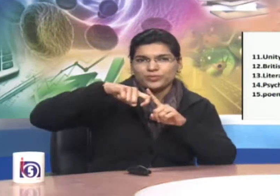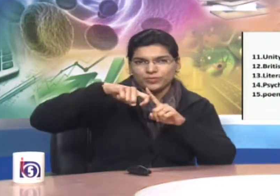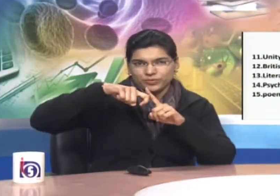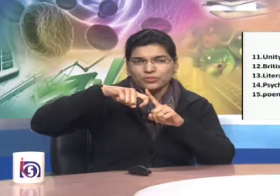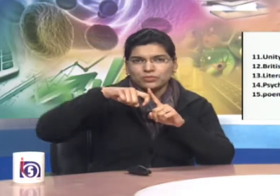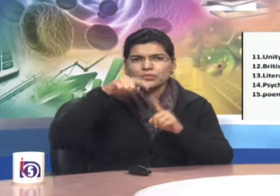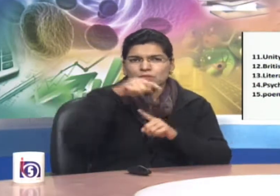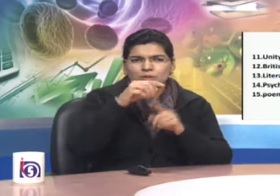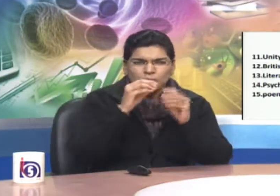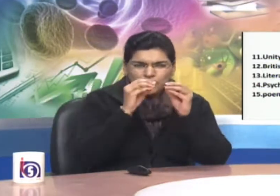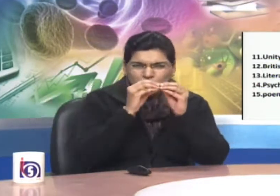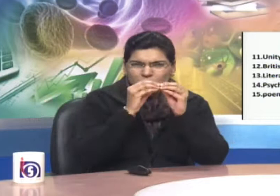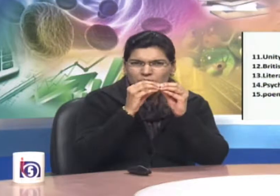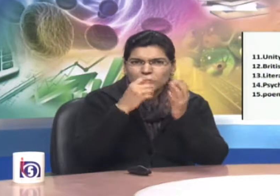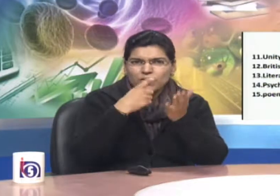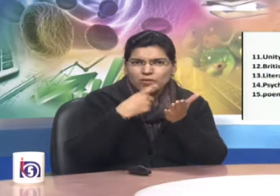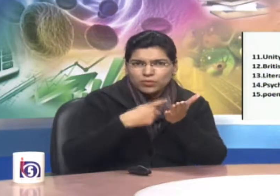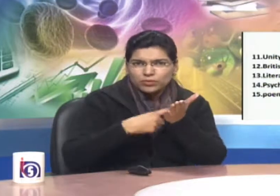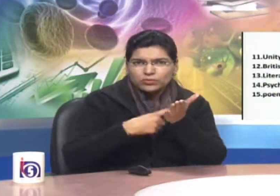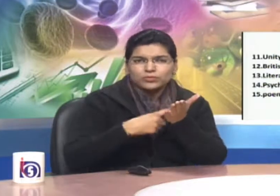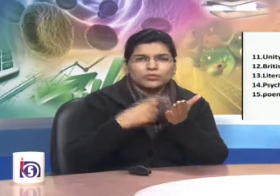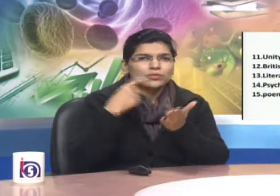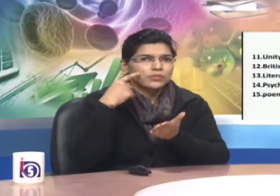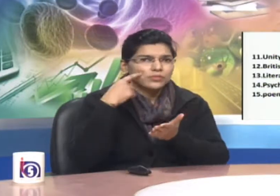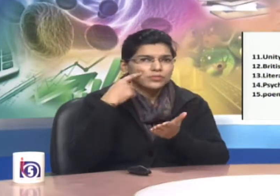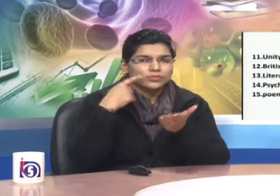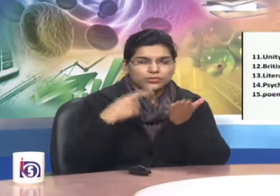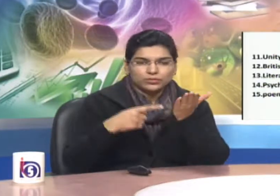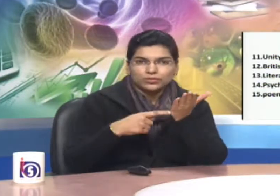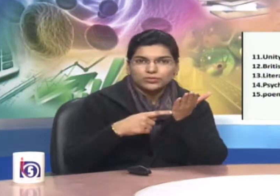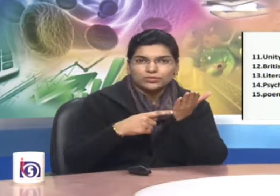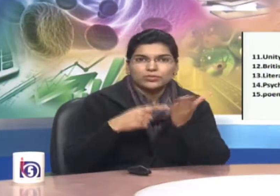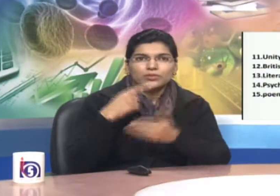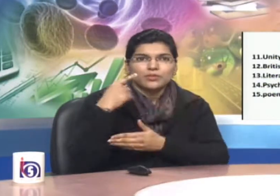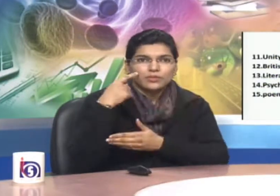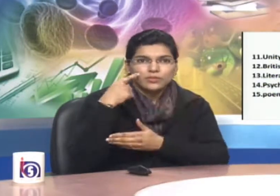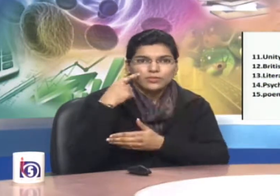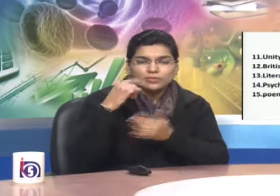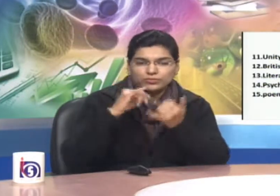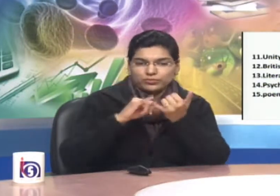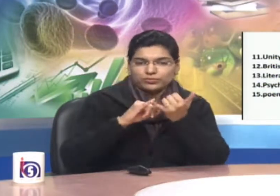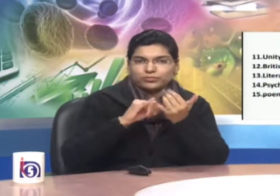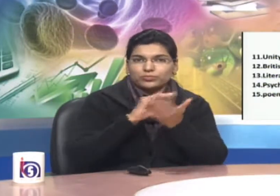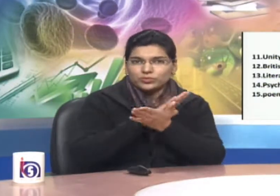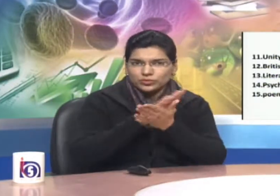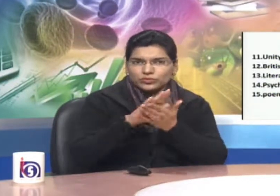British. People who belong to UK.